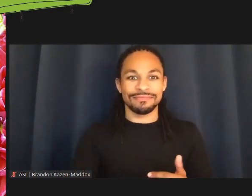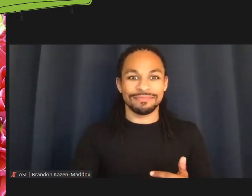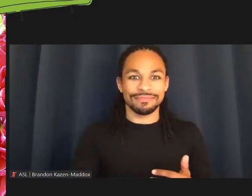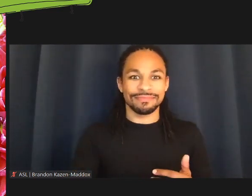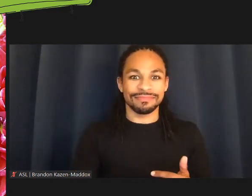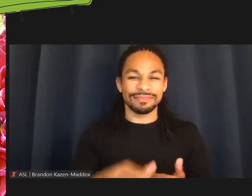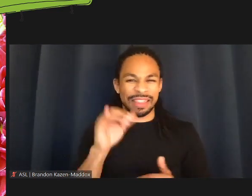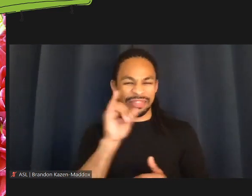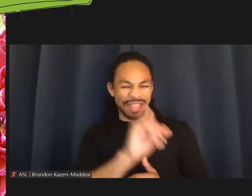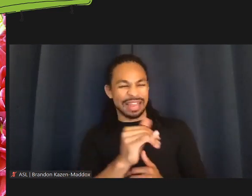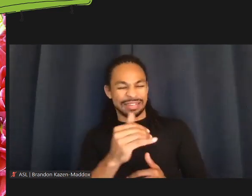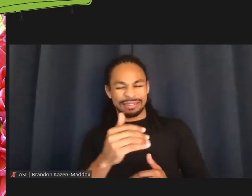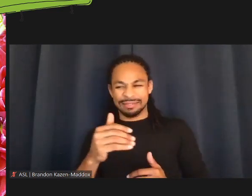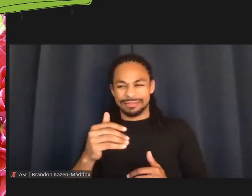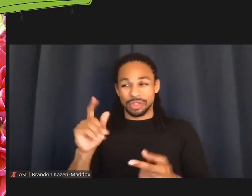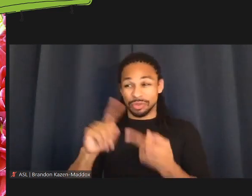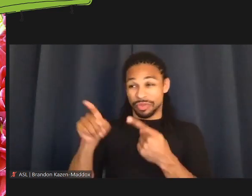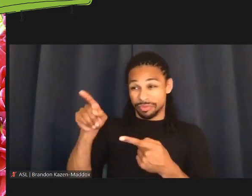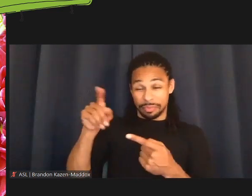stink of kin.